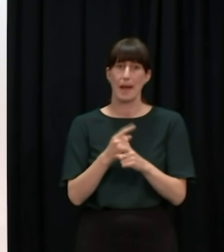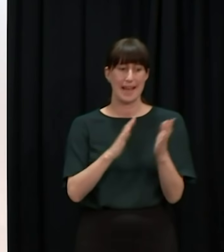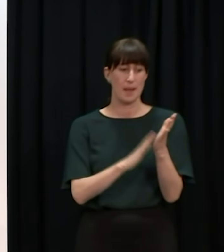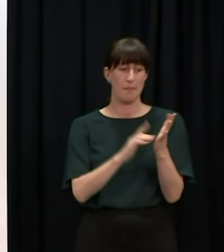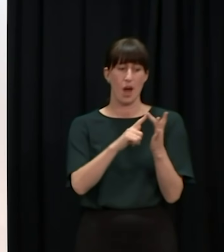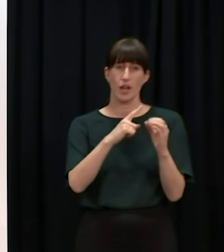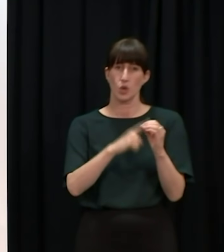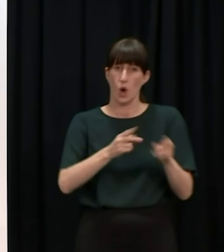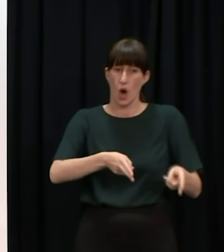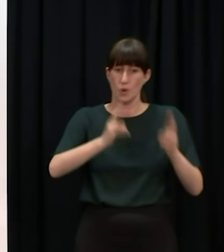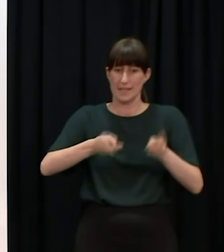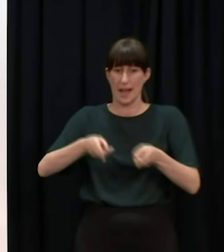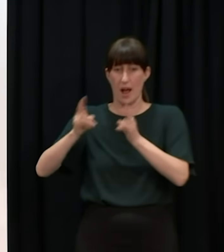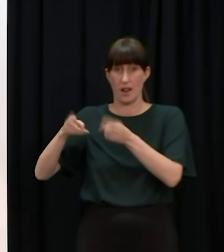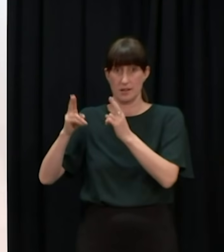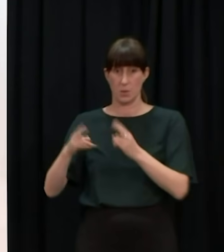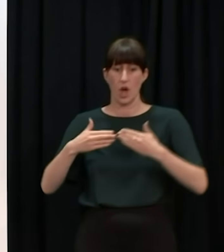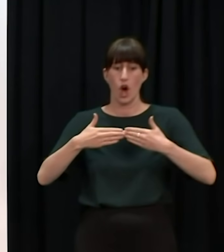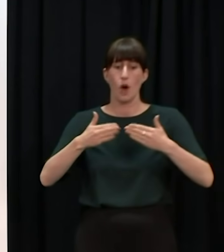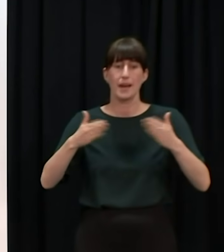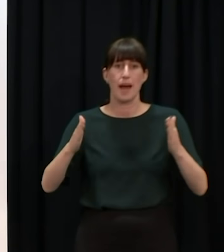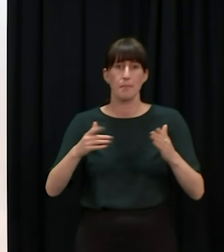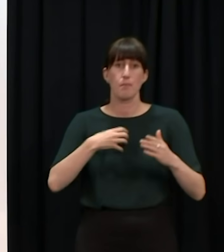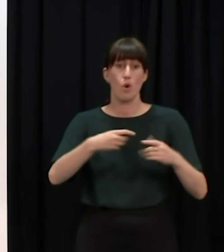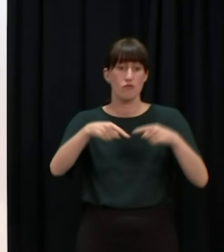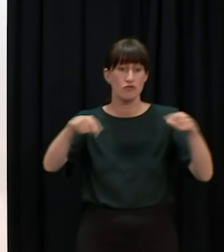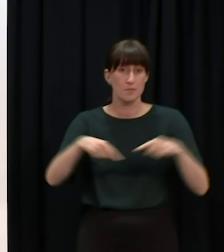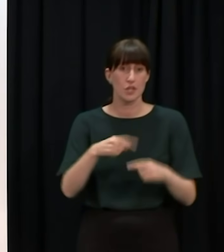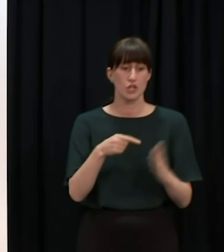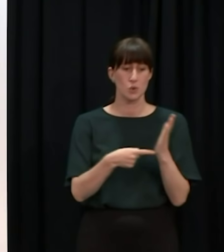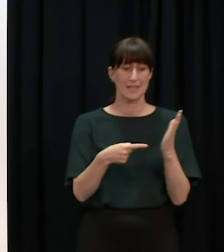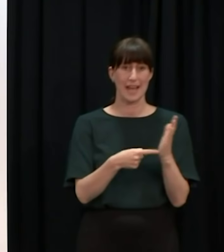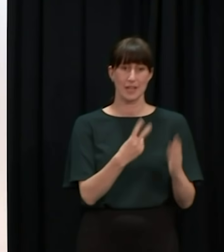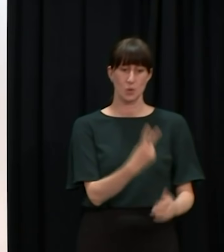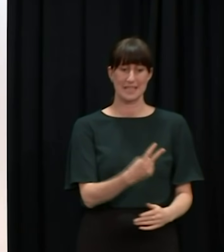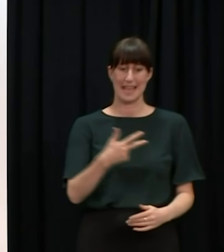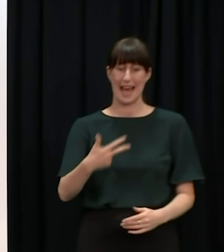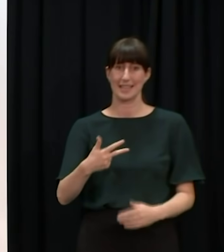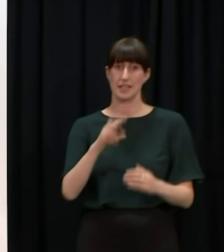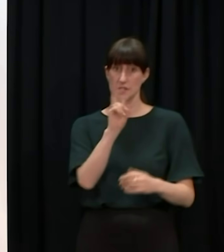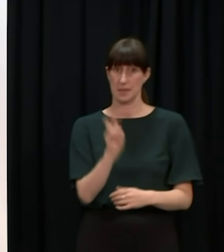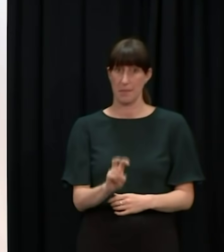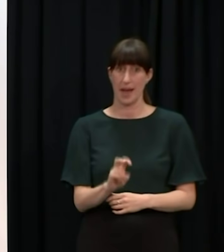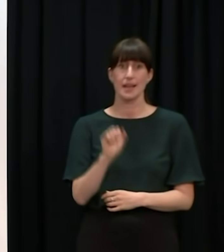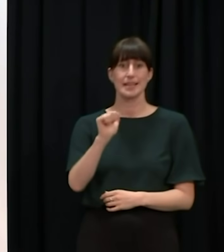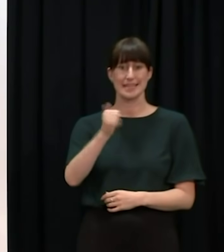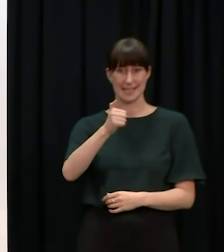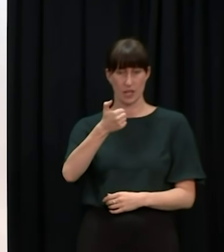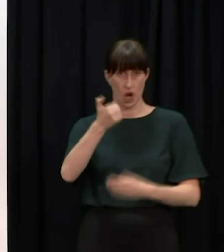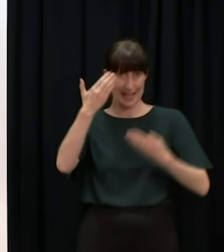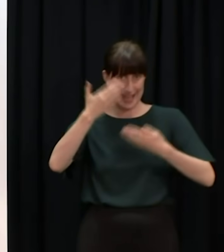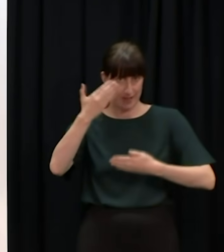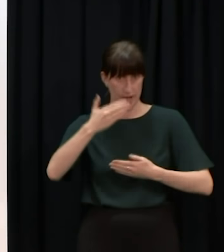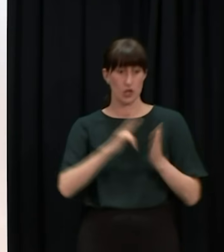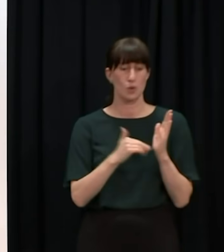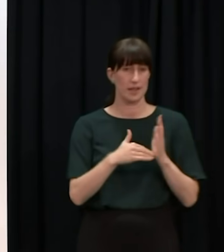the virtual lobby will take place on Tuesday, the 28th of September at 6 p.m. New Zealand time. The lobby will